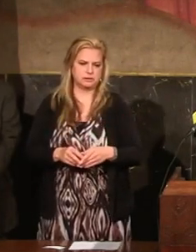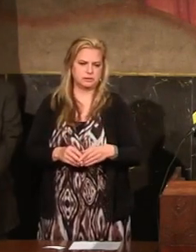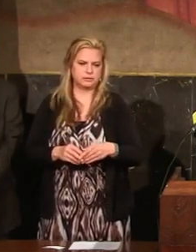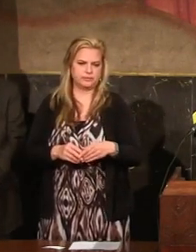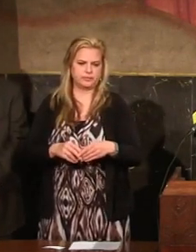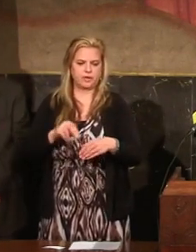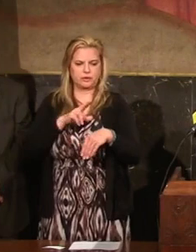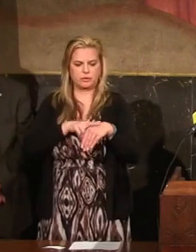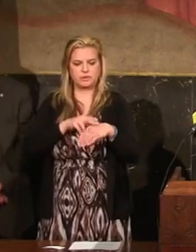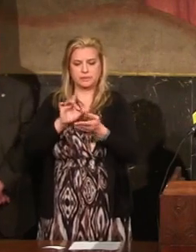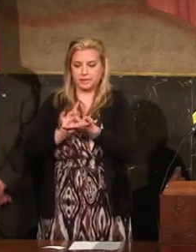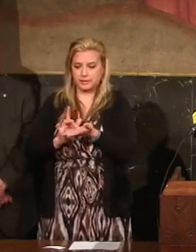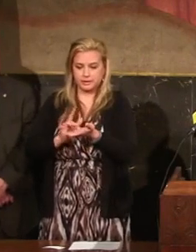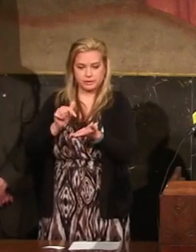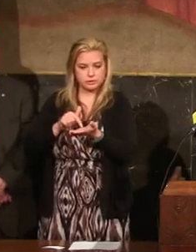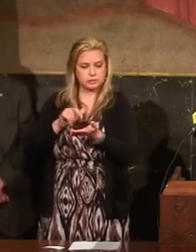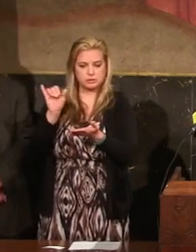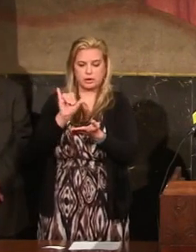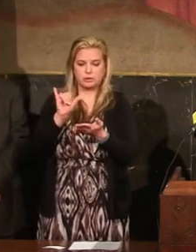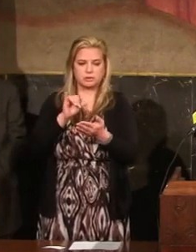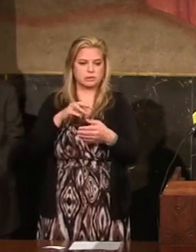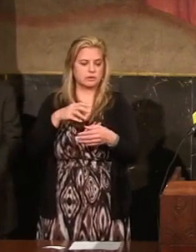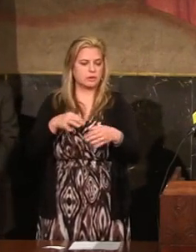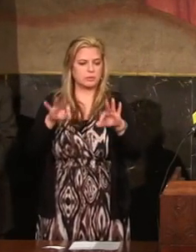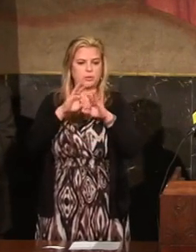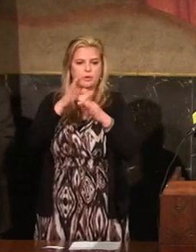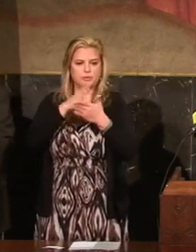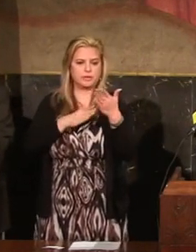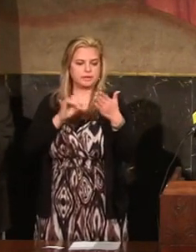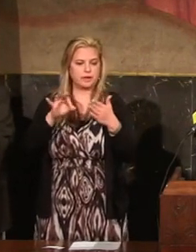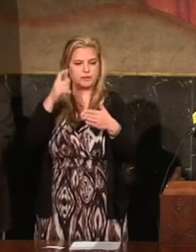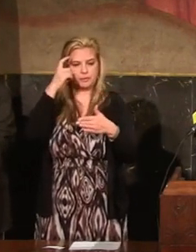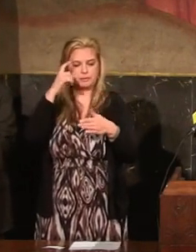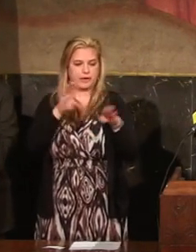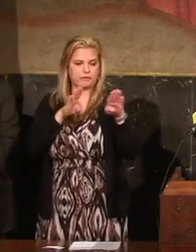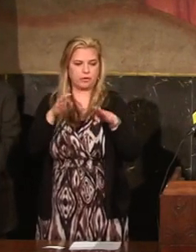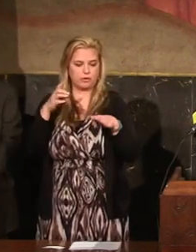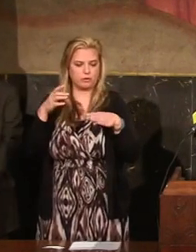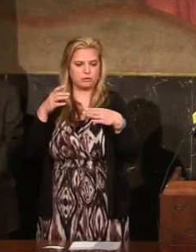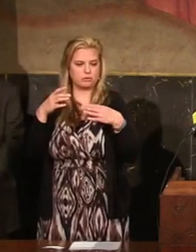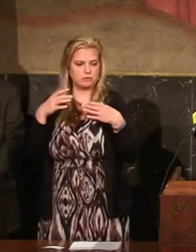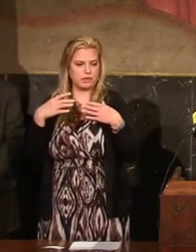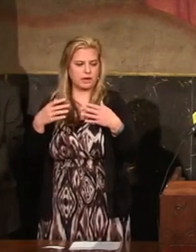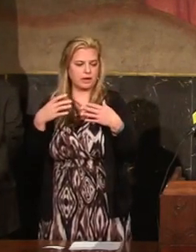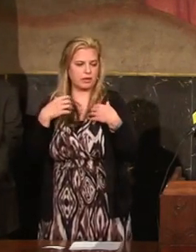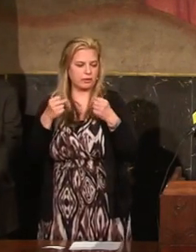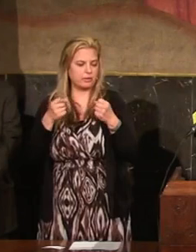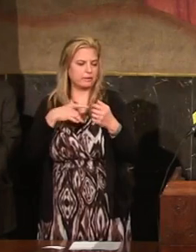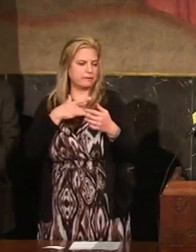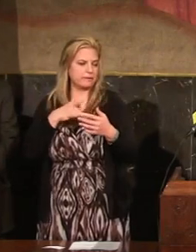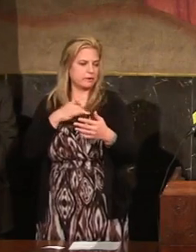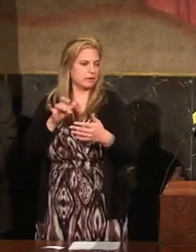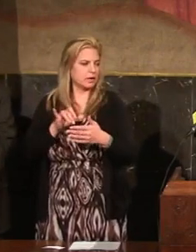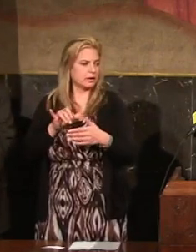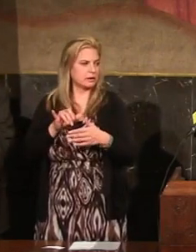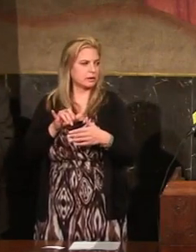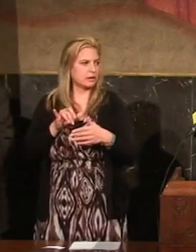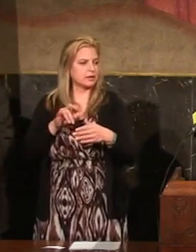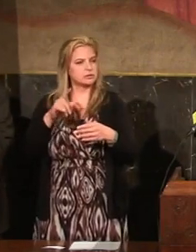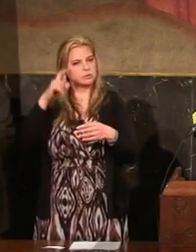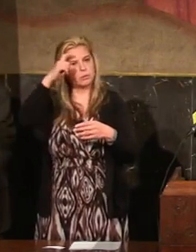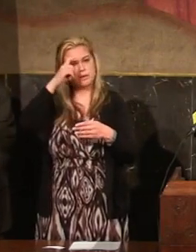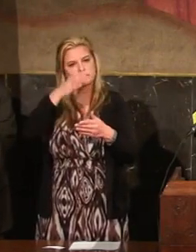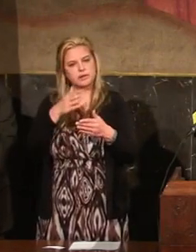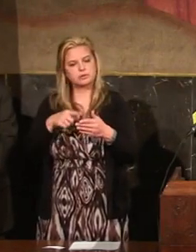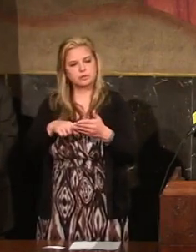Of course, the medications is also an important piece of behavioral health that I discussed. So if we feel it's the prudent thing